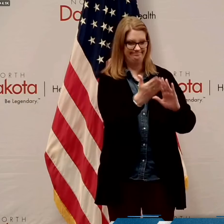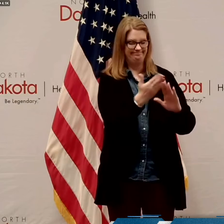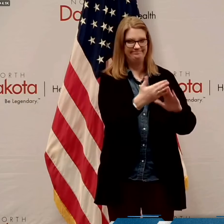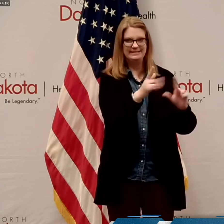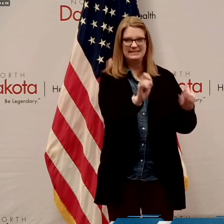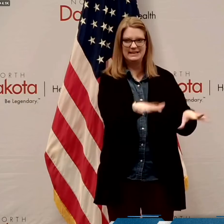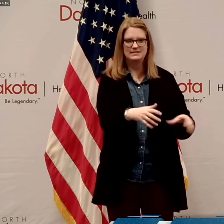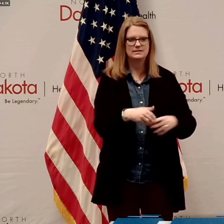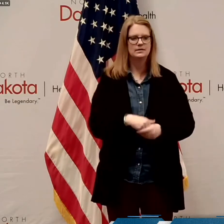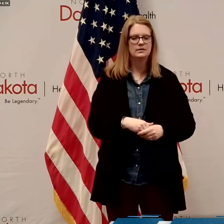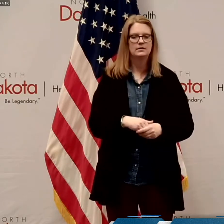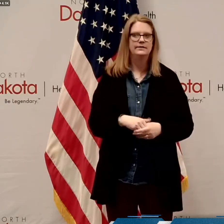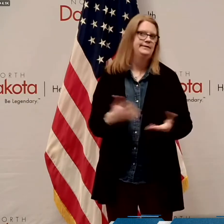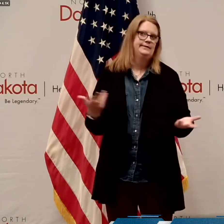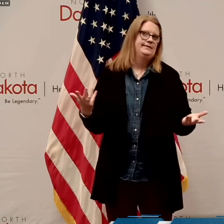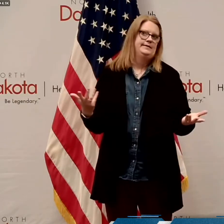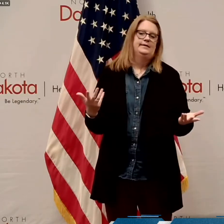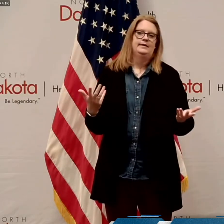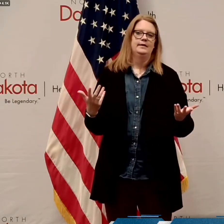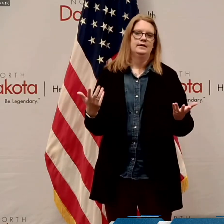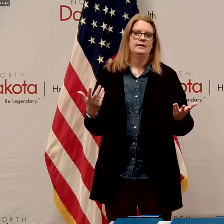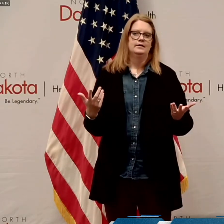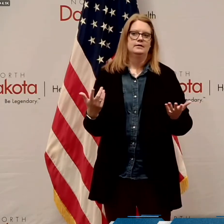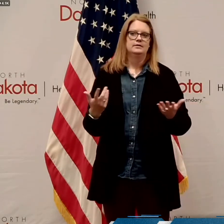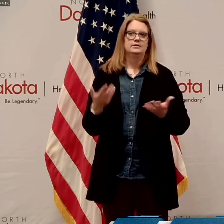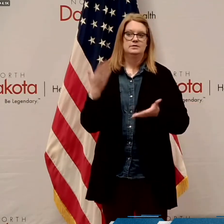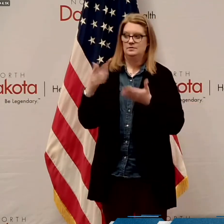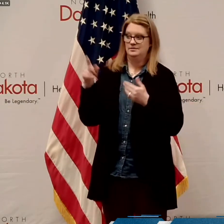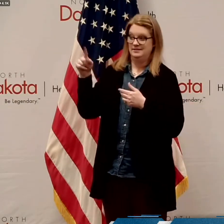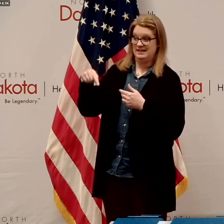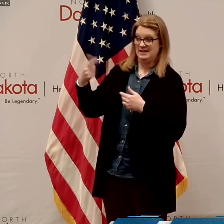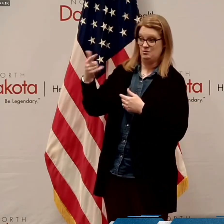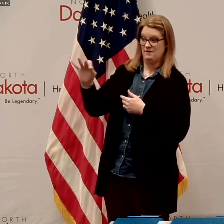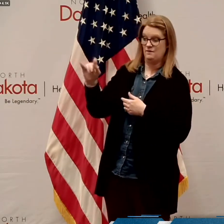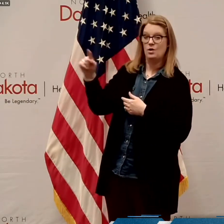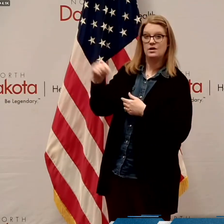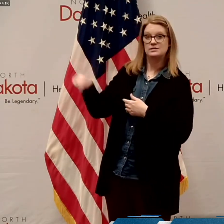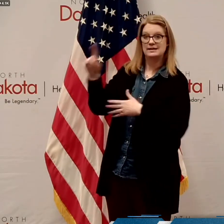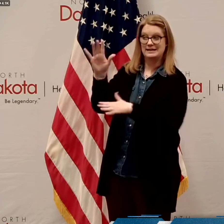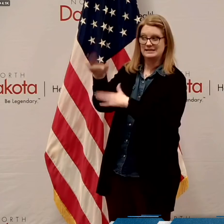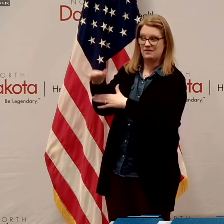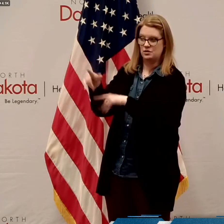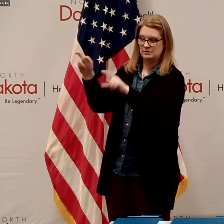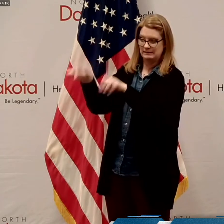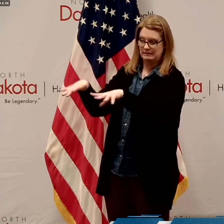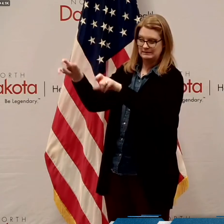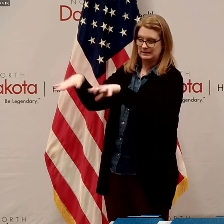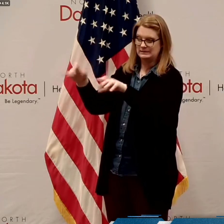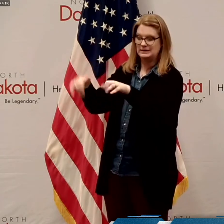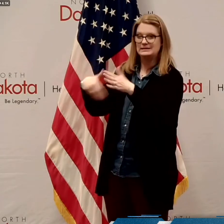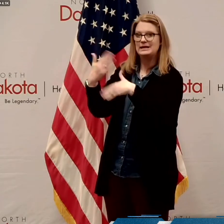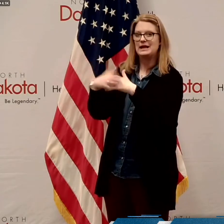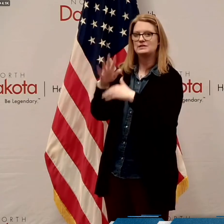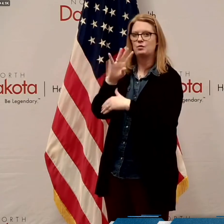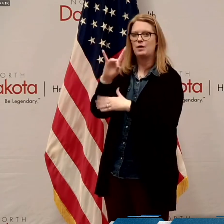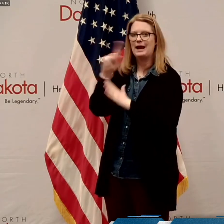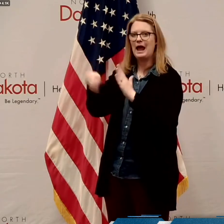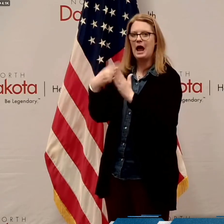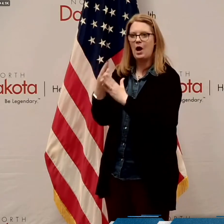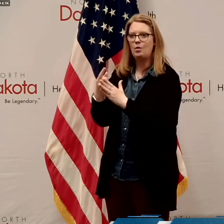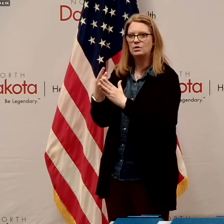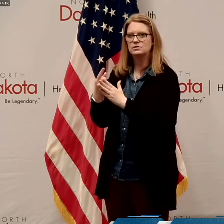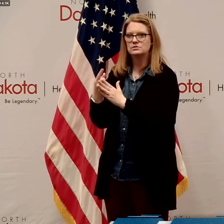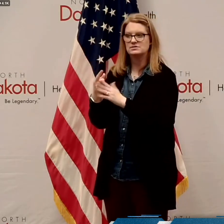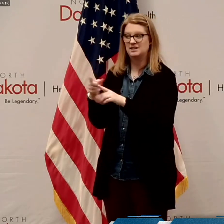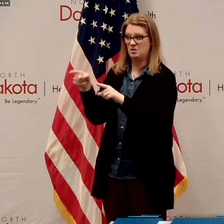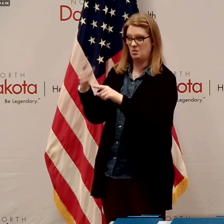we'll go out, and we might be doing as many tests in Grand Forks in this afternoon or in the next 48 hours as we did in the whole